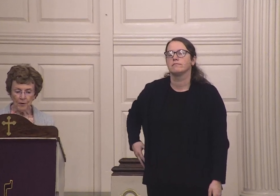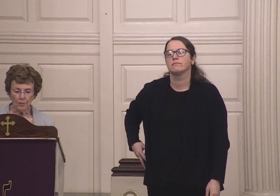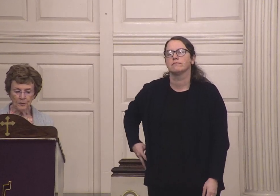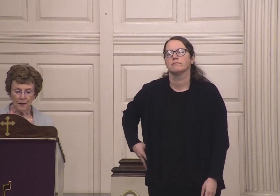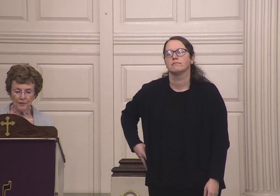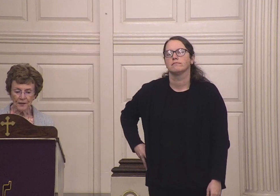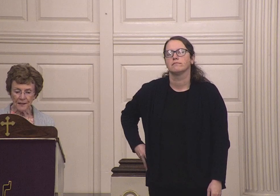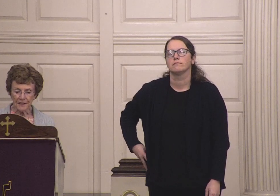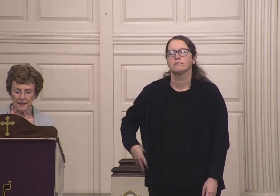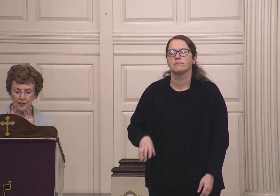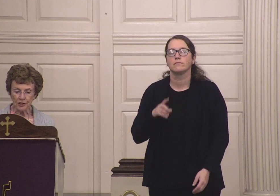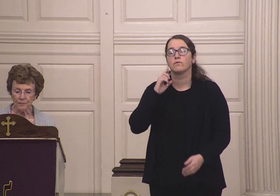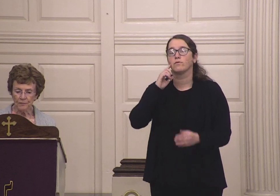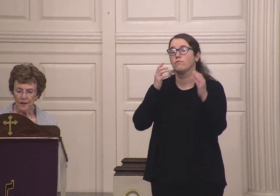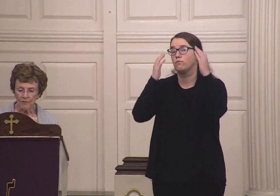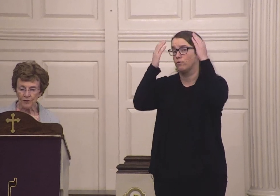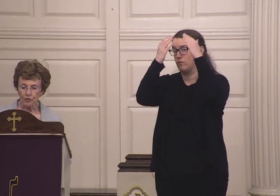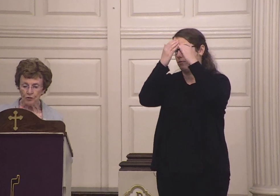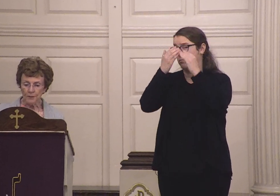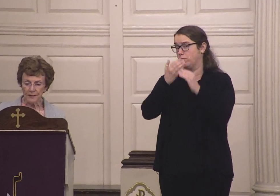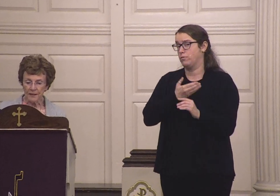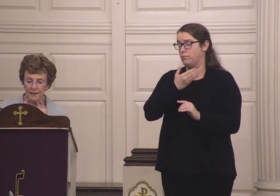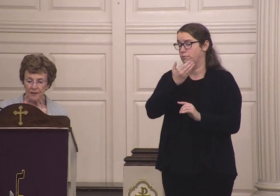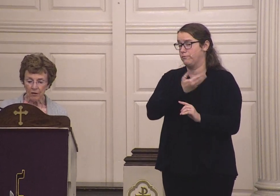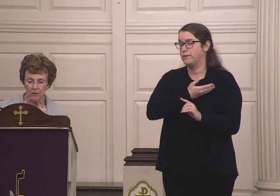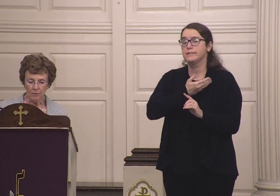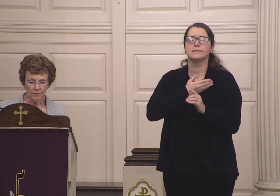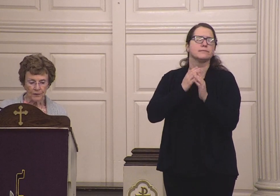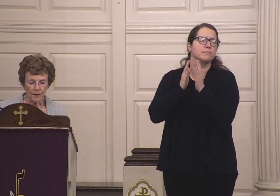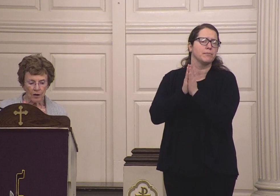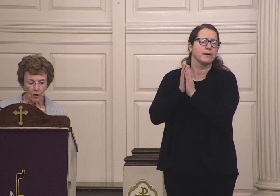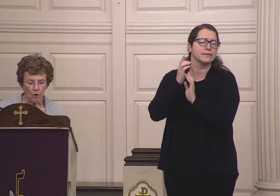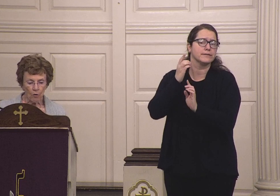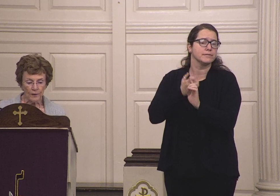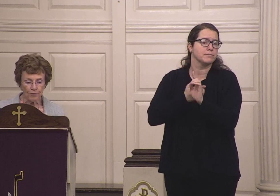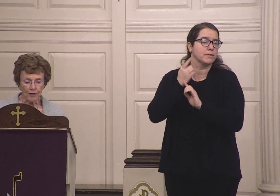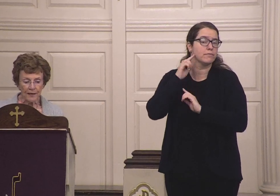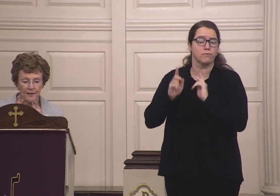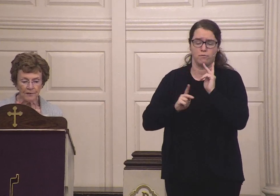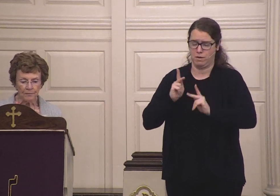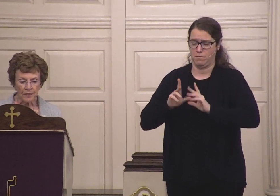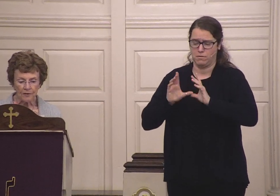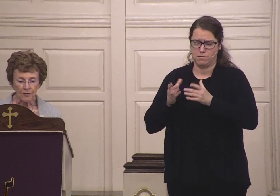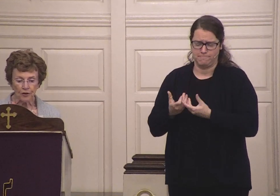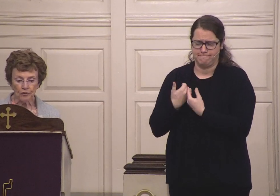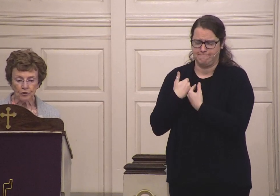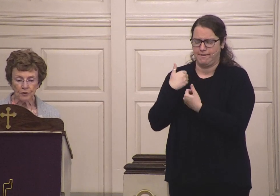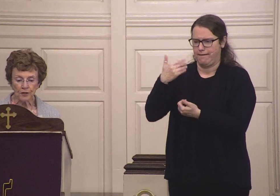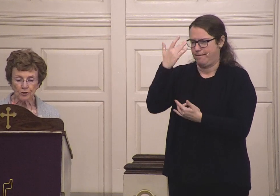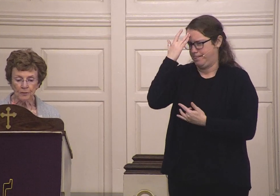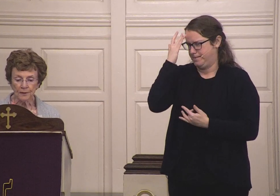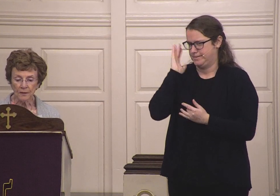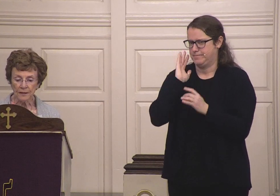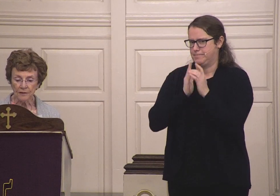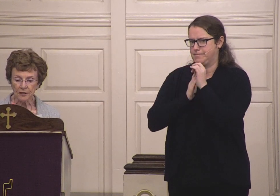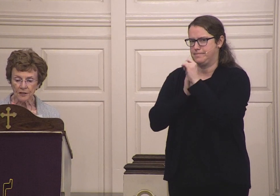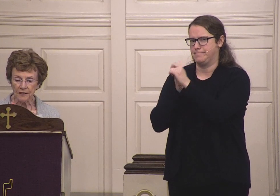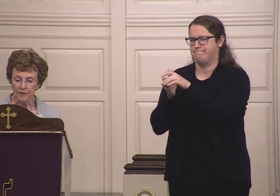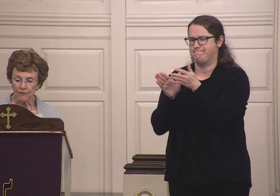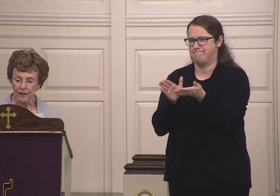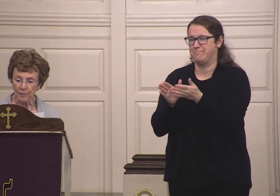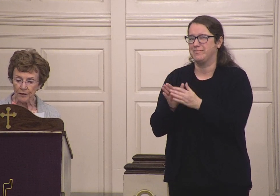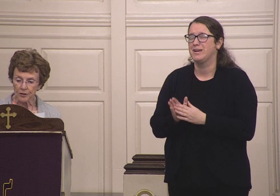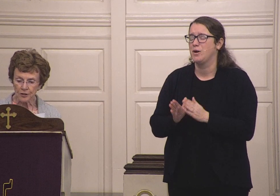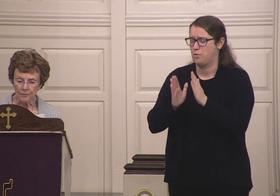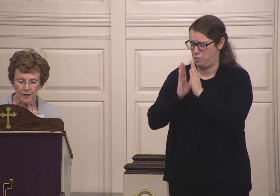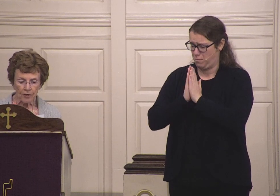For the Pope's monthly intention for the terminally ill, we pray that those with a terminal illness in